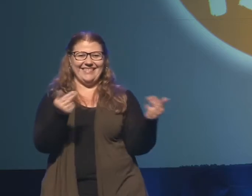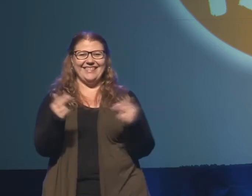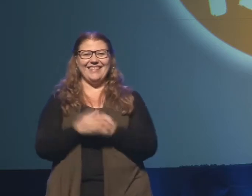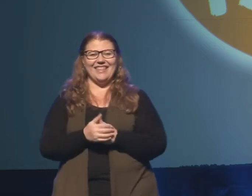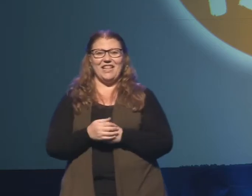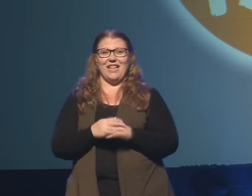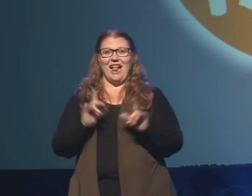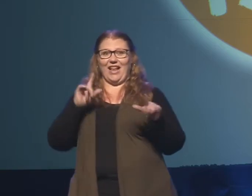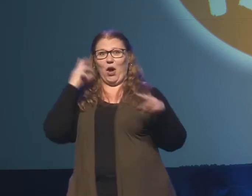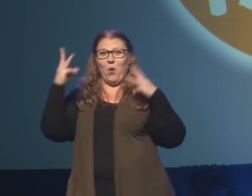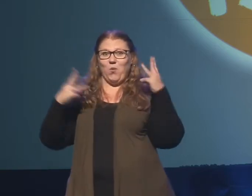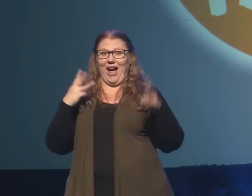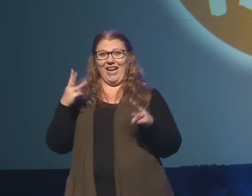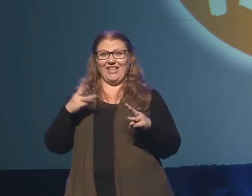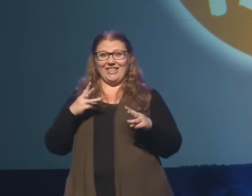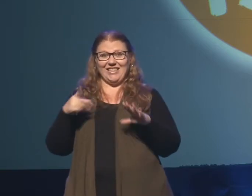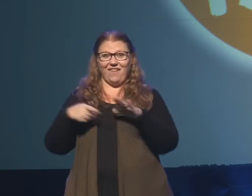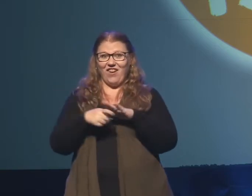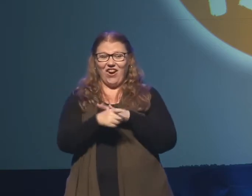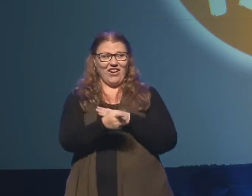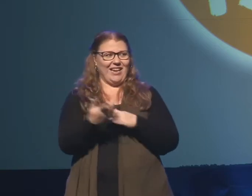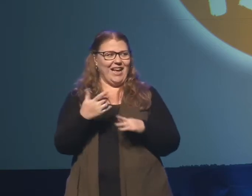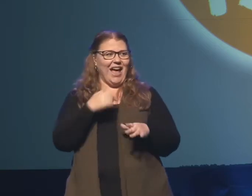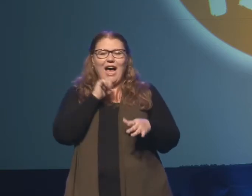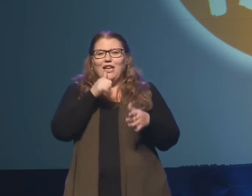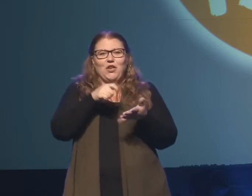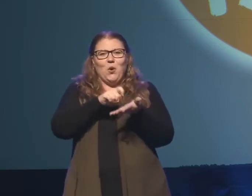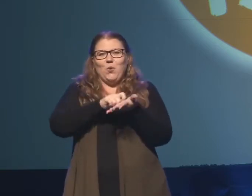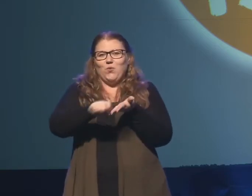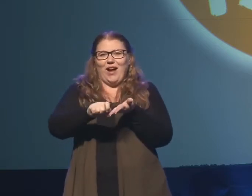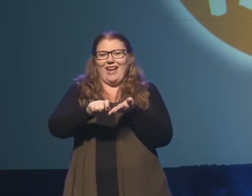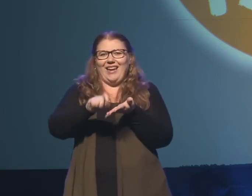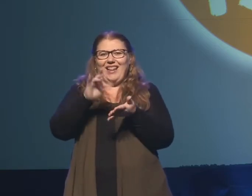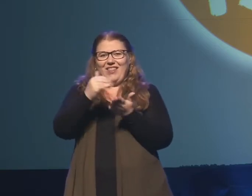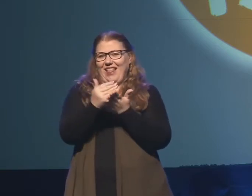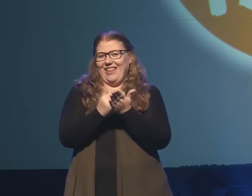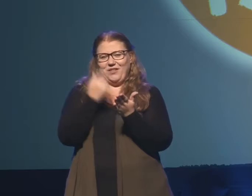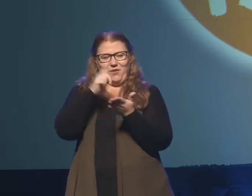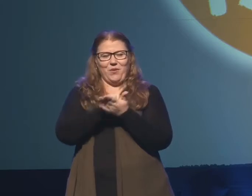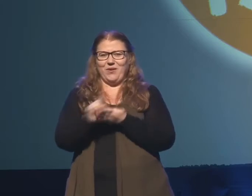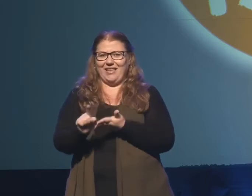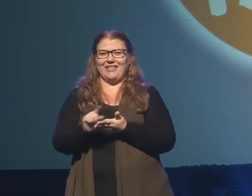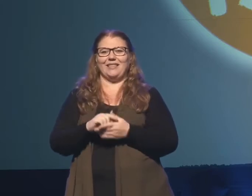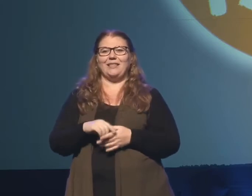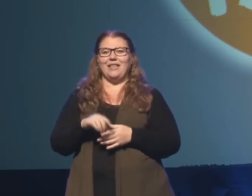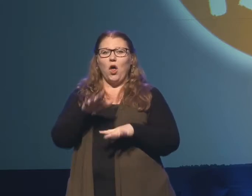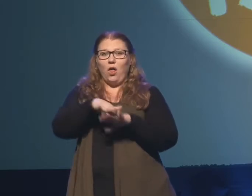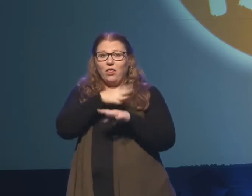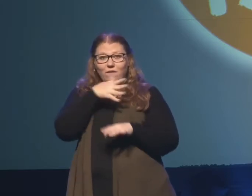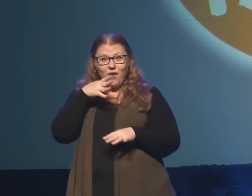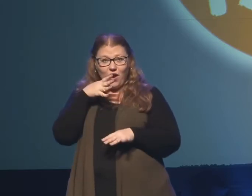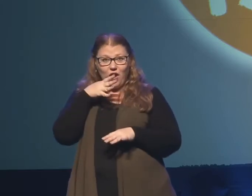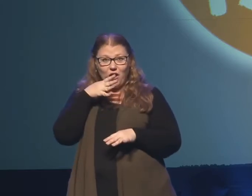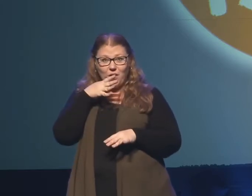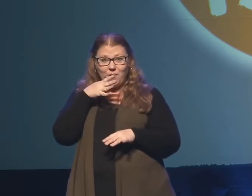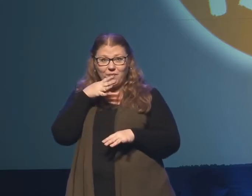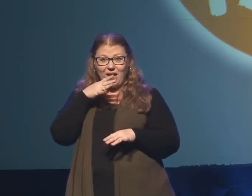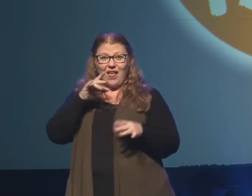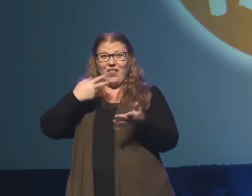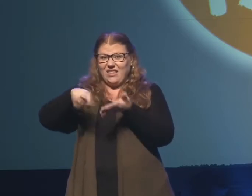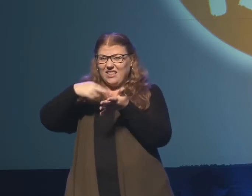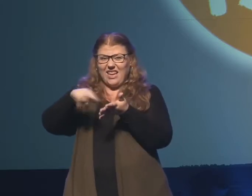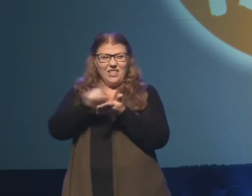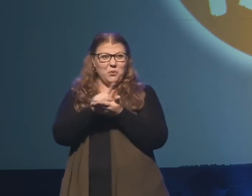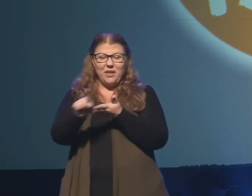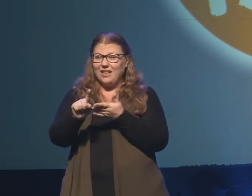Go Wild Safari. I don't write the copy for the weeks, by the way. Go Wild Safari Week, Down on the Farm Week, Twist and Shout Week. It's going to be